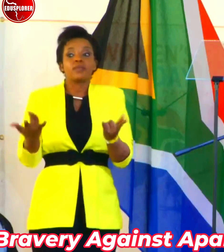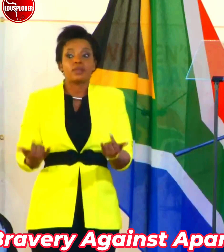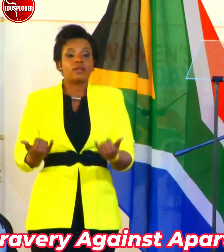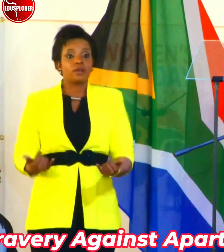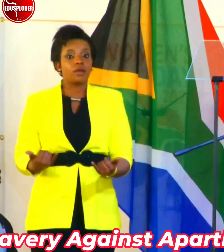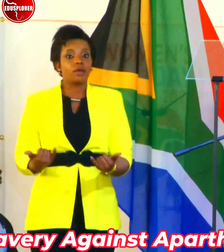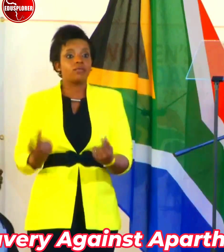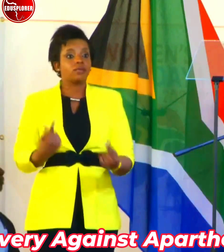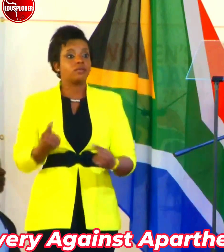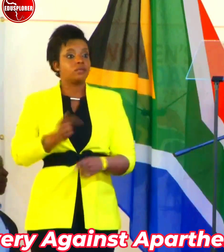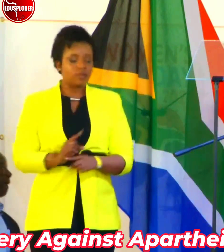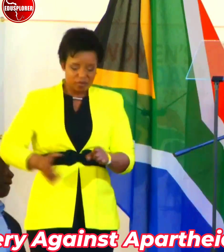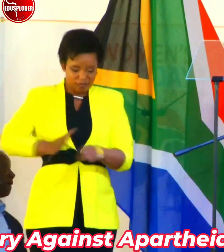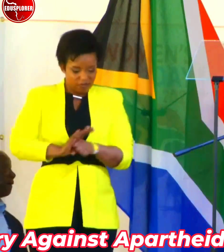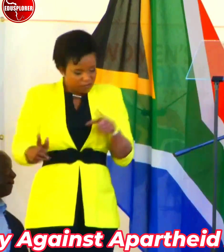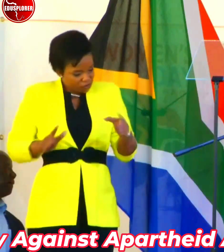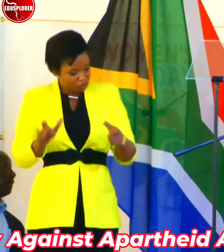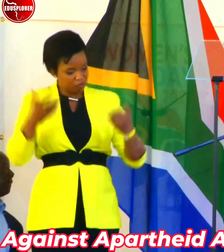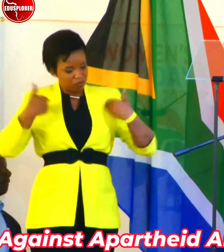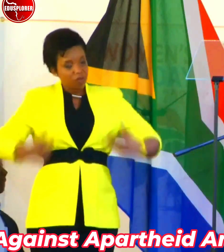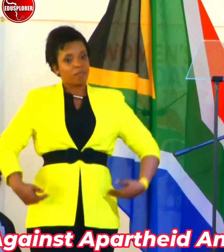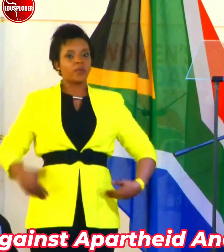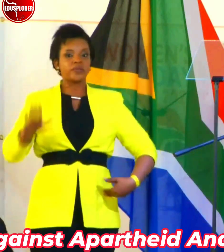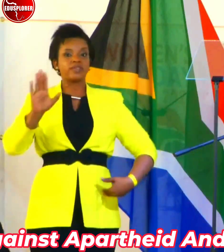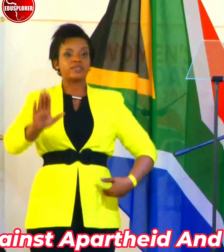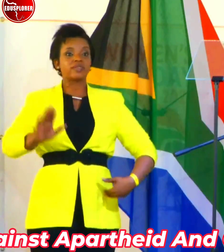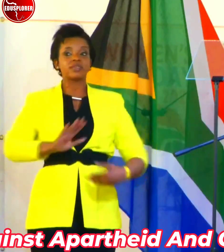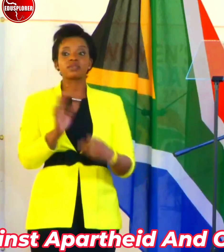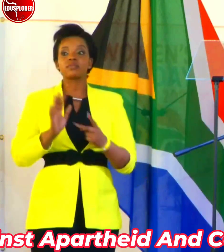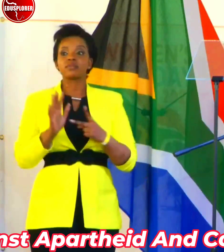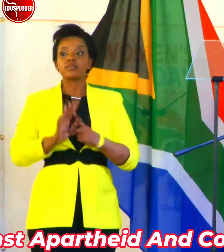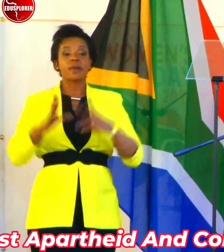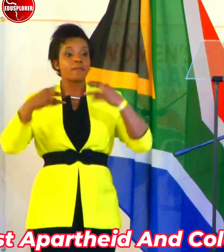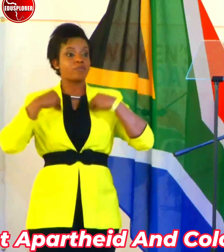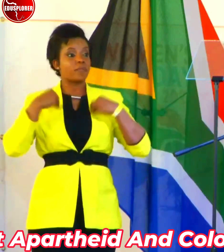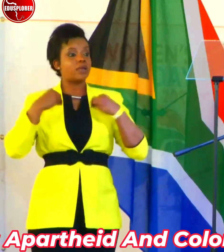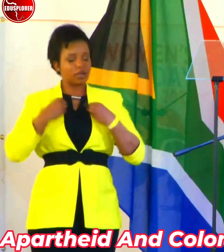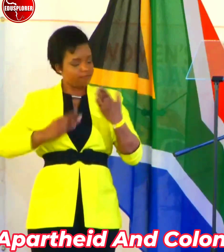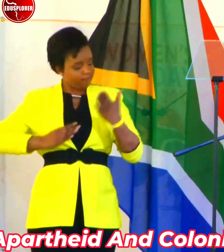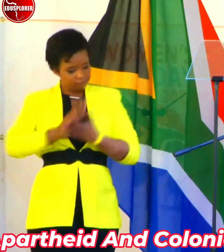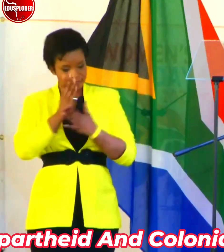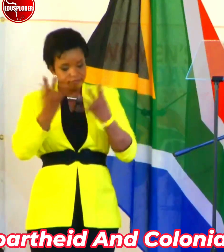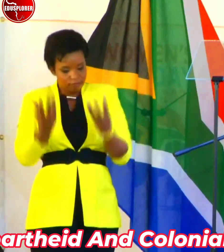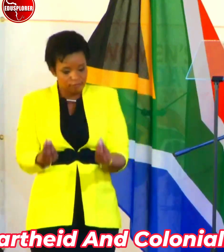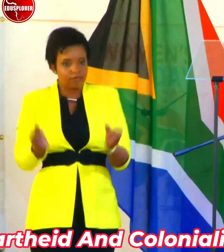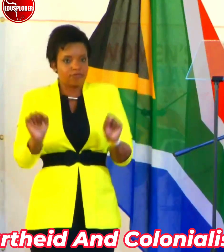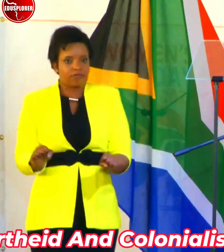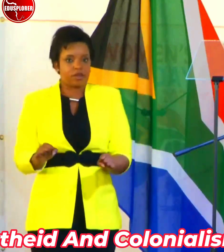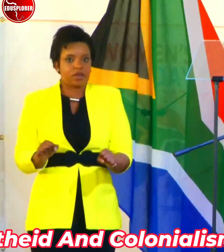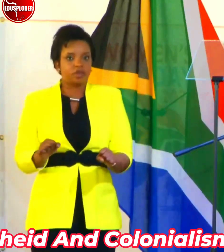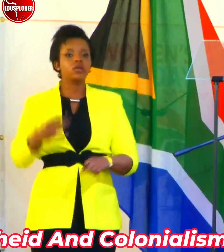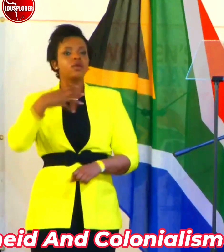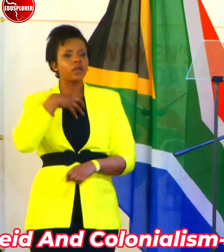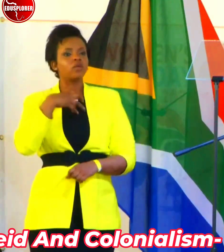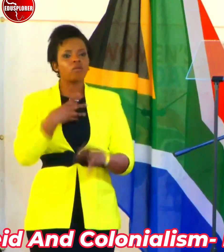their bodies, the right also to property and to be able to own assets,